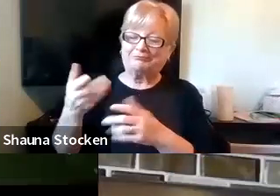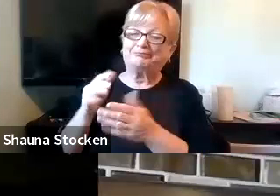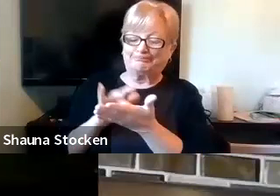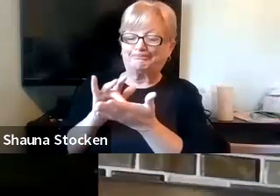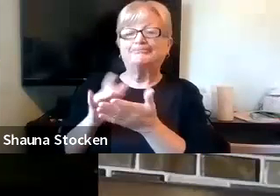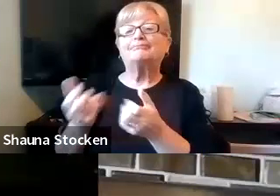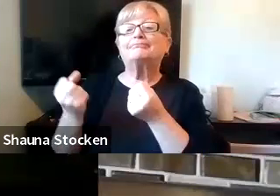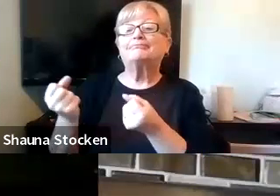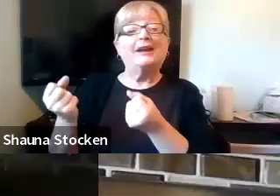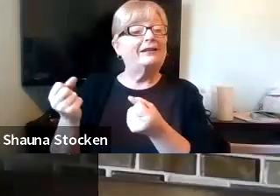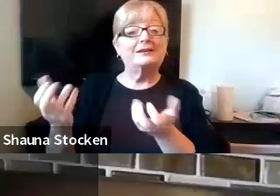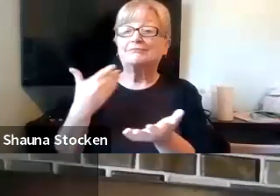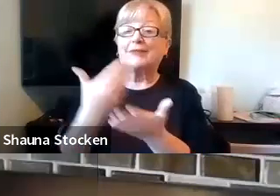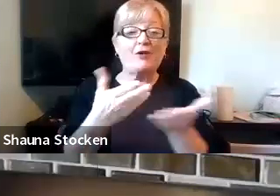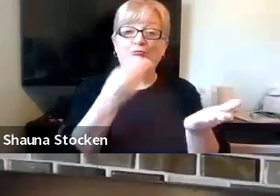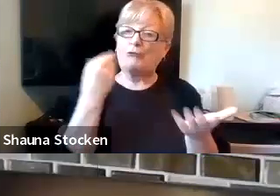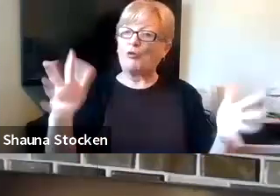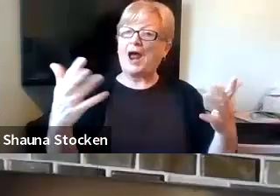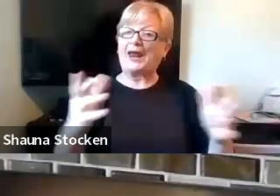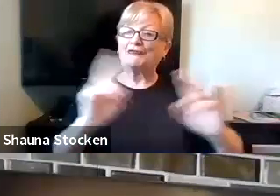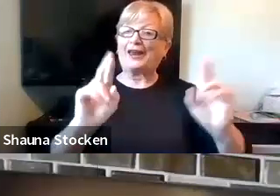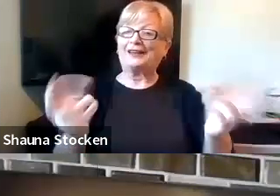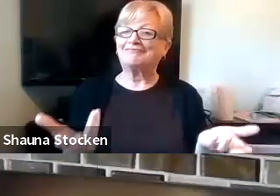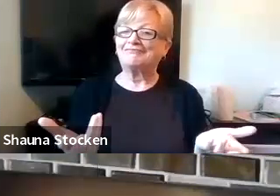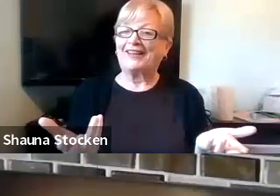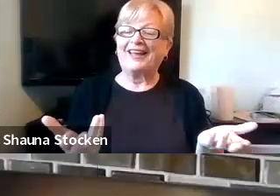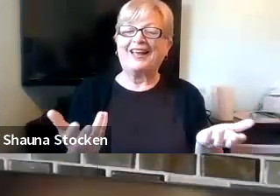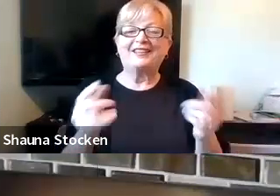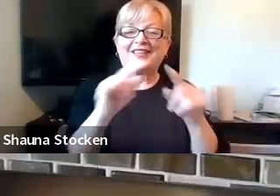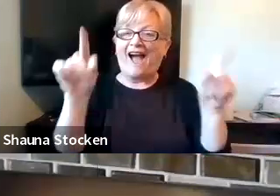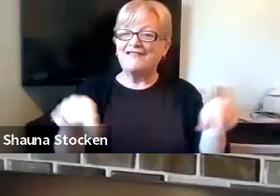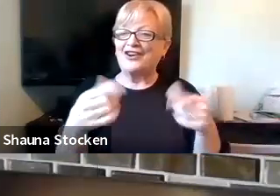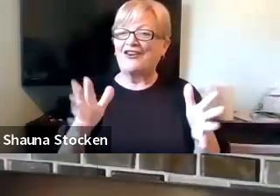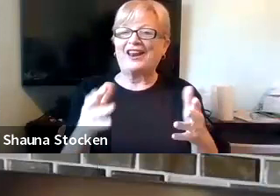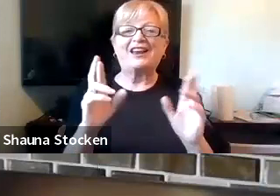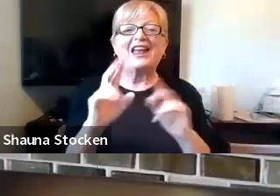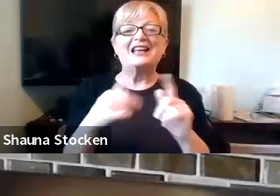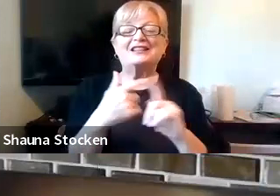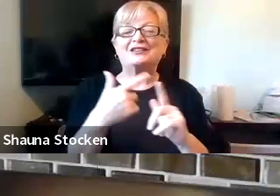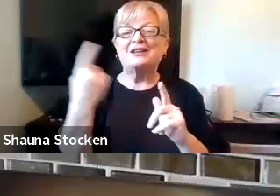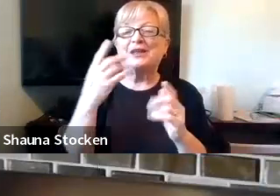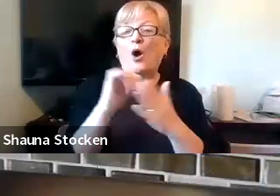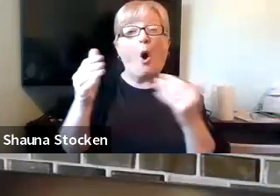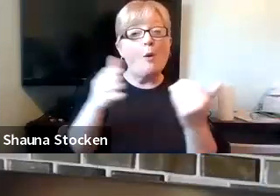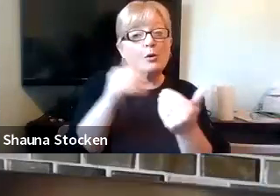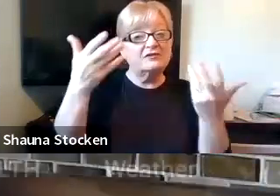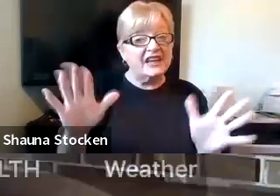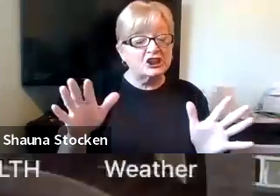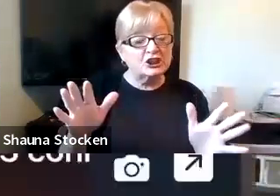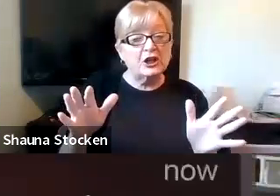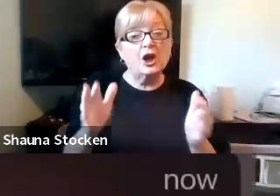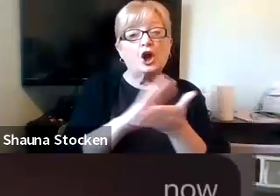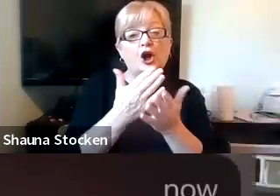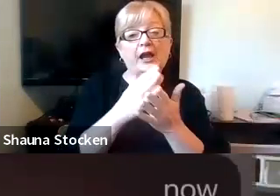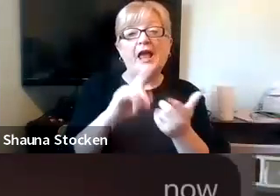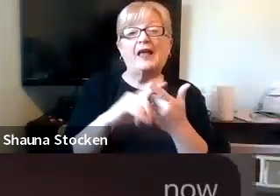time or set the program. All controllable from the app. Also, when something is just about done cooking, you get a notification on your phone